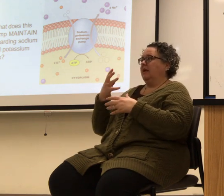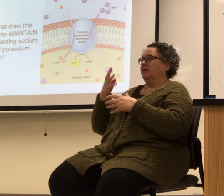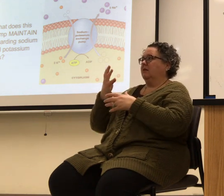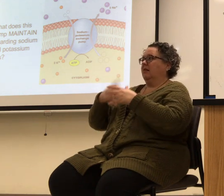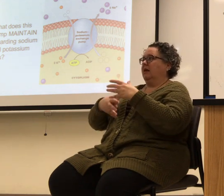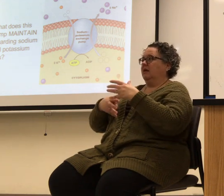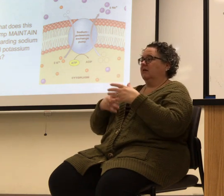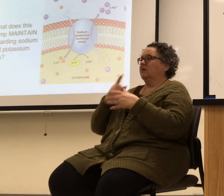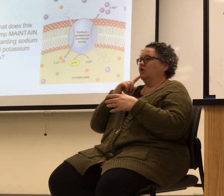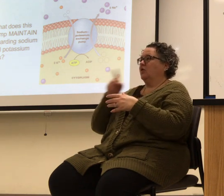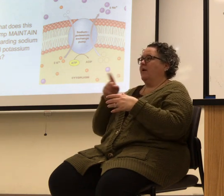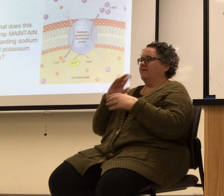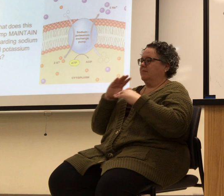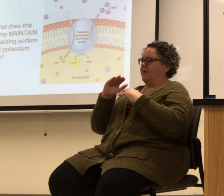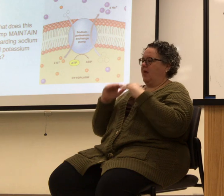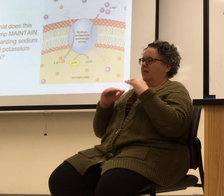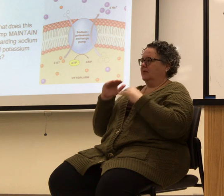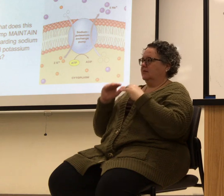Pump